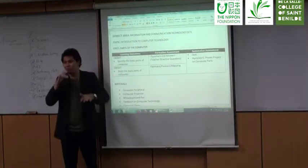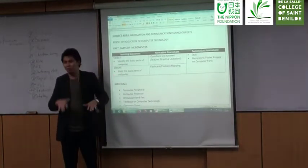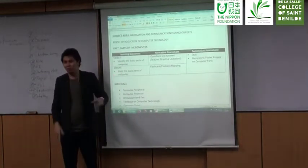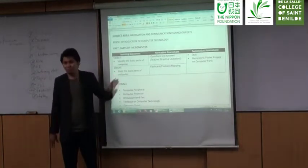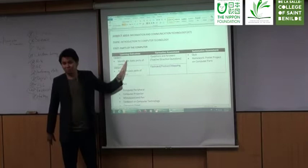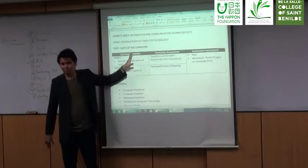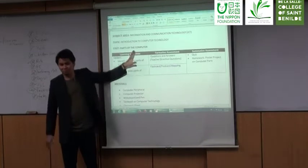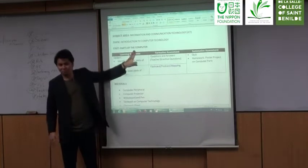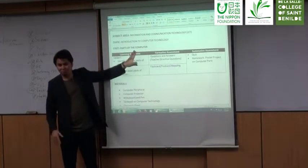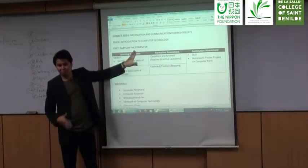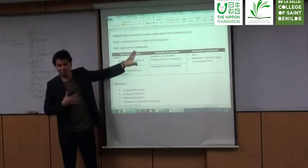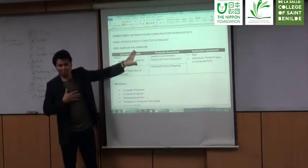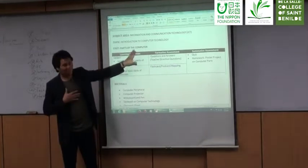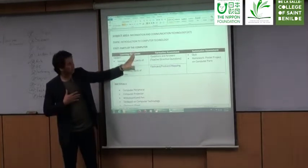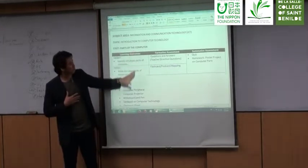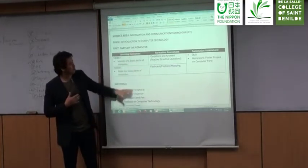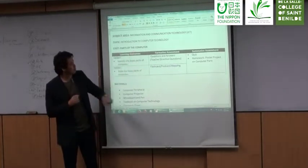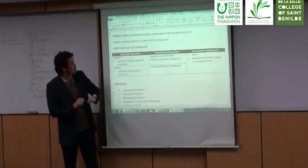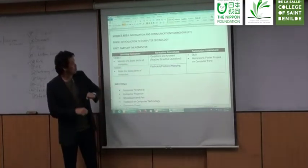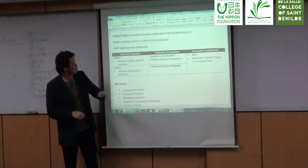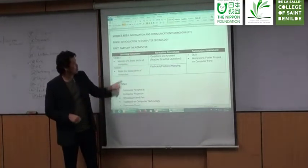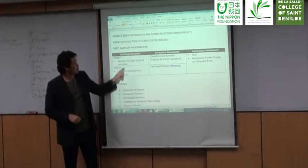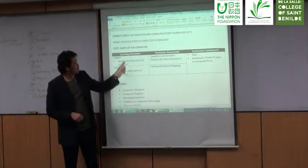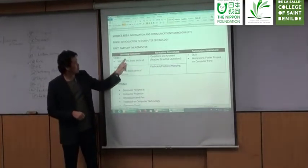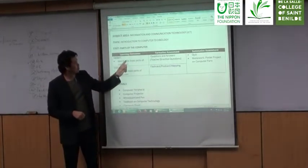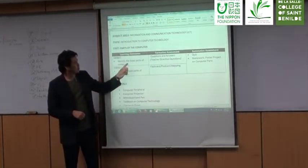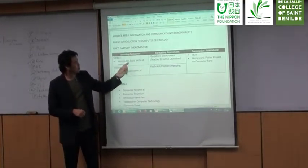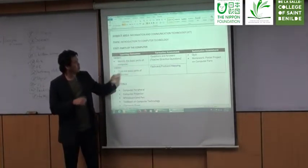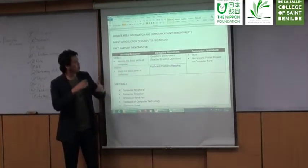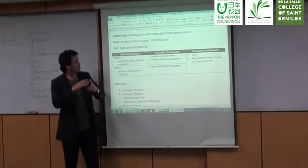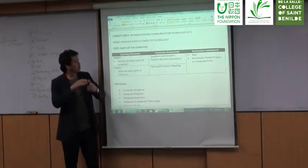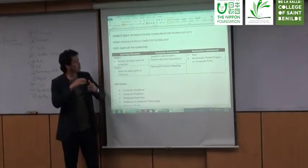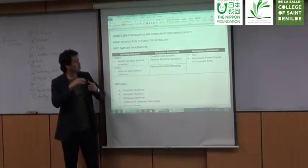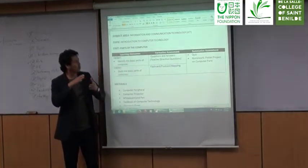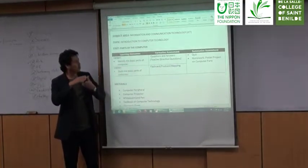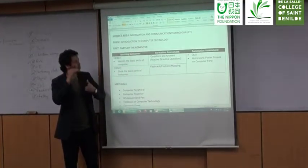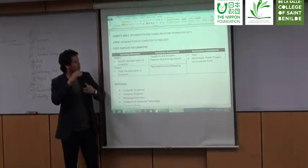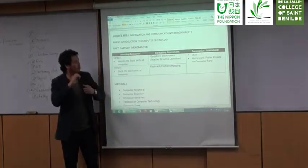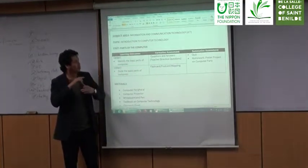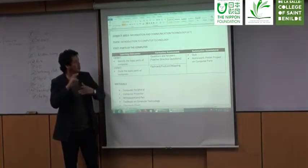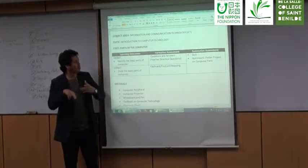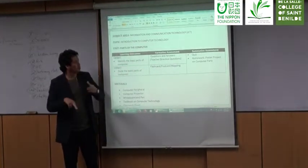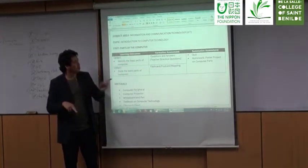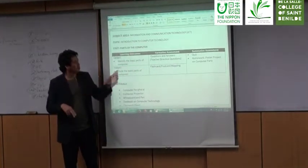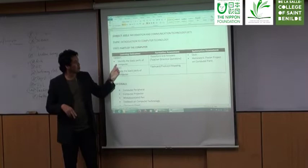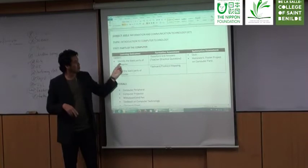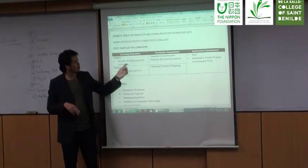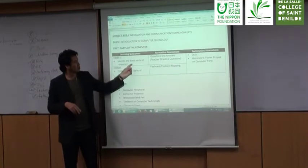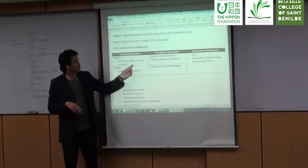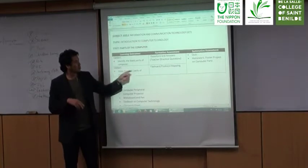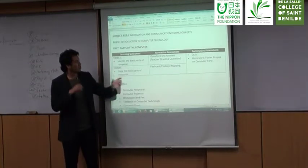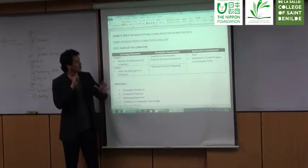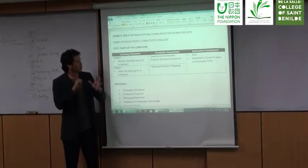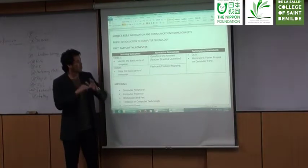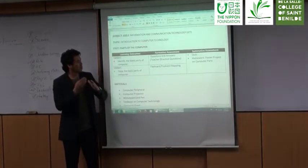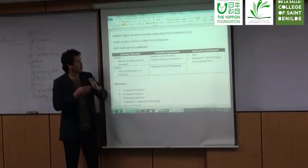Ay, Churuel, ano ba gawin natin sa taas? Kasi dito, I think parang satellite